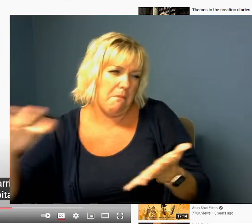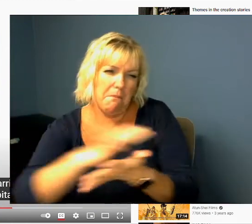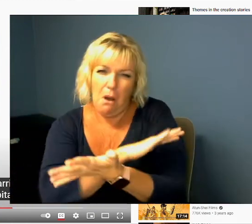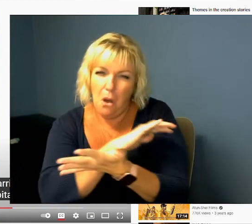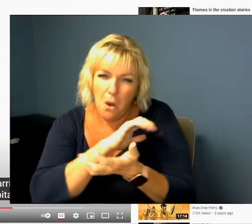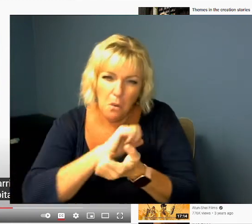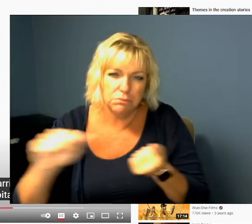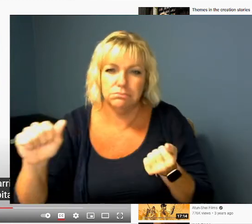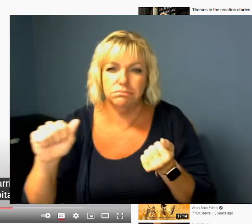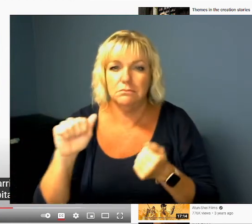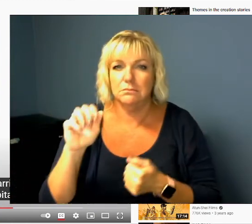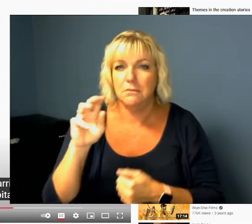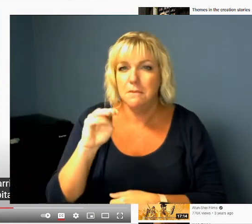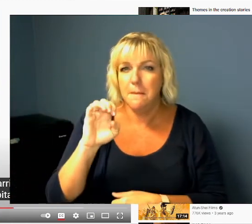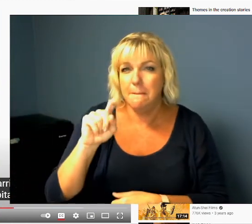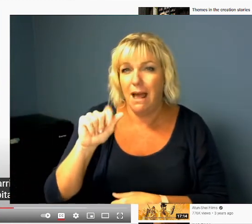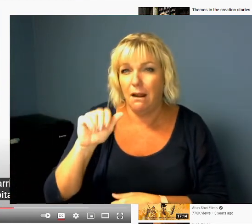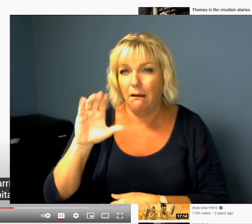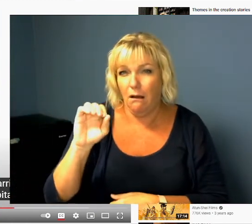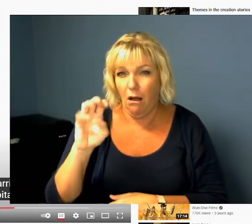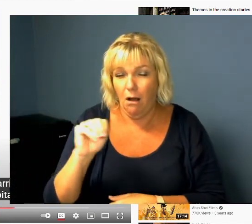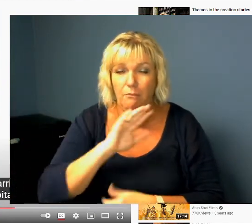Metacom and his